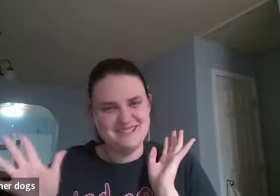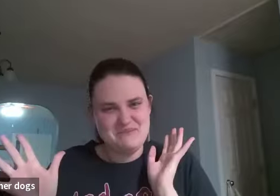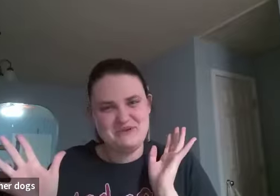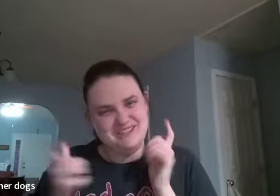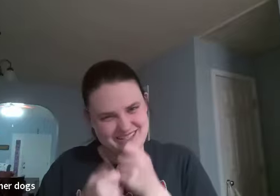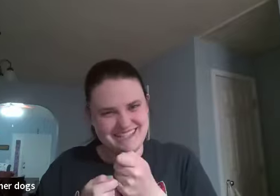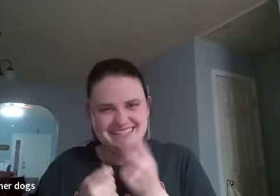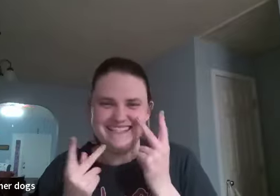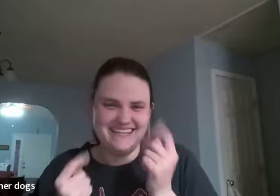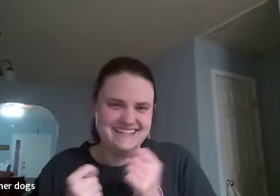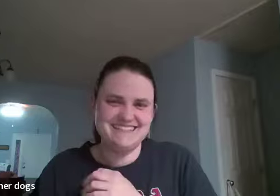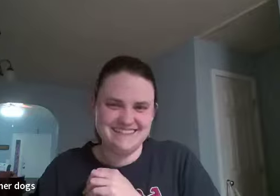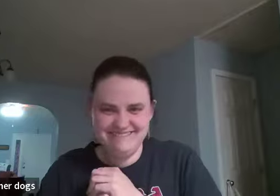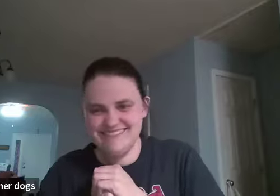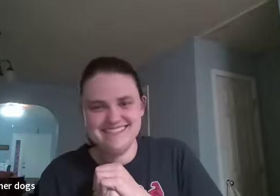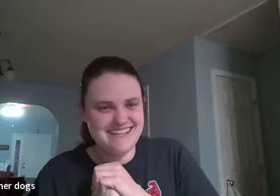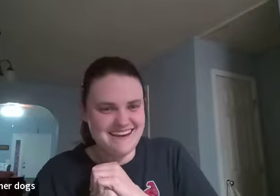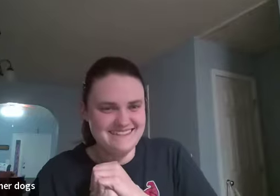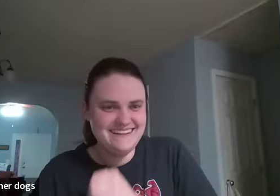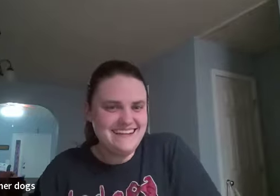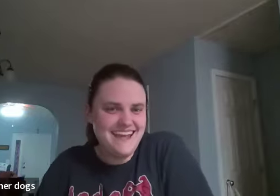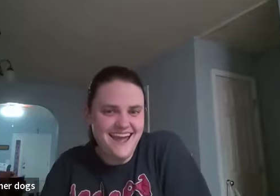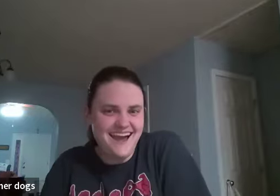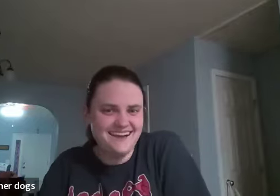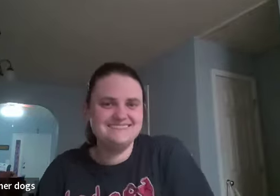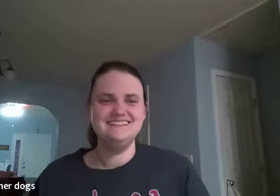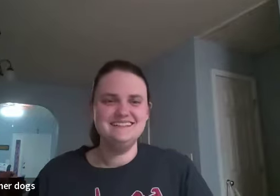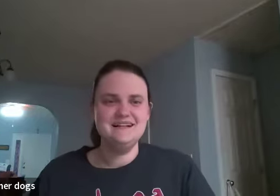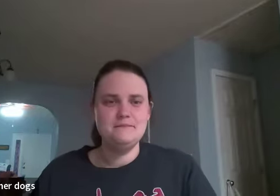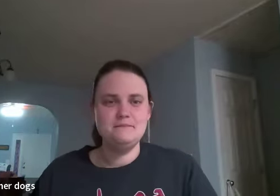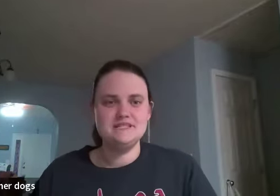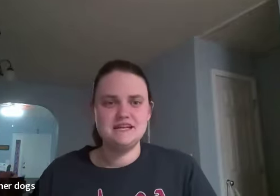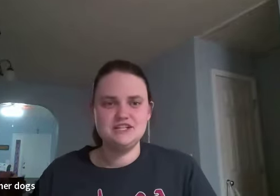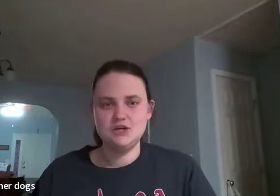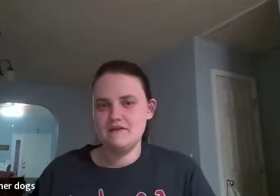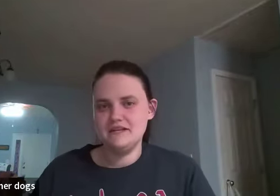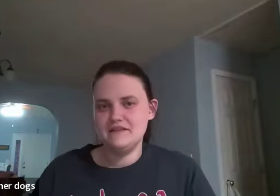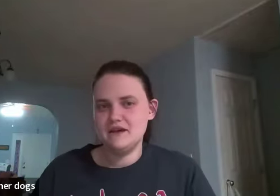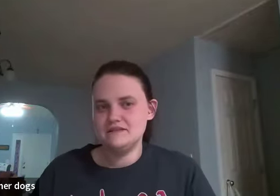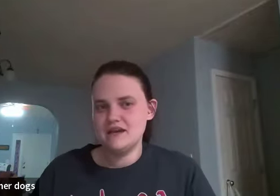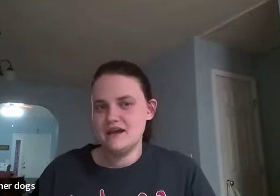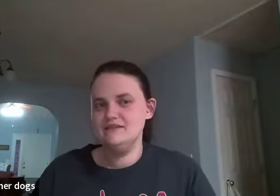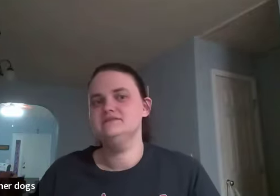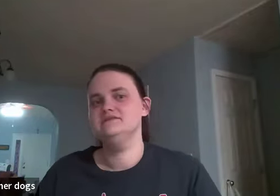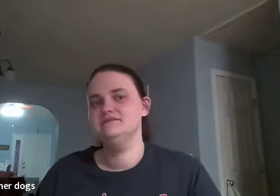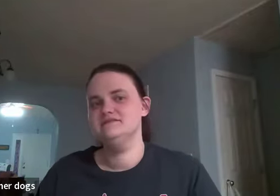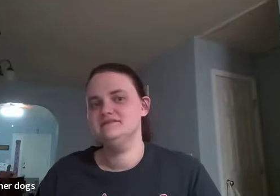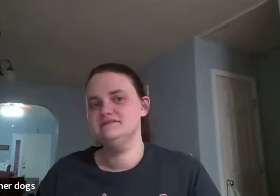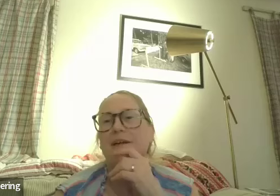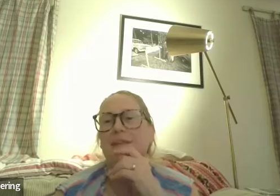see people interested in seeing it too. So, yeah. Miss Katie, do you have anything else to add? I don't have